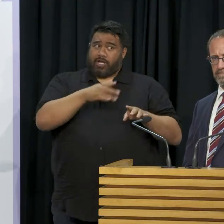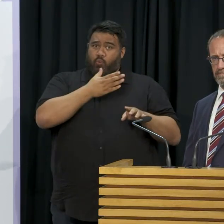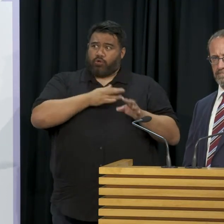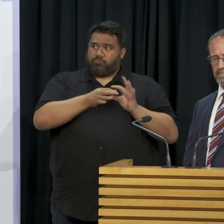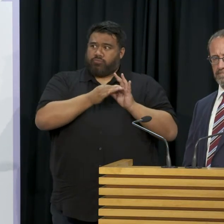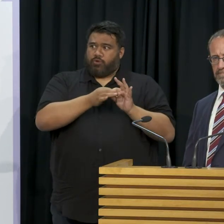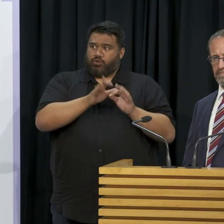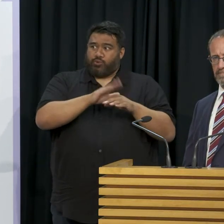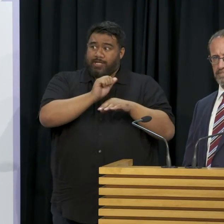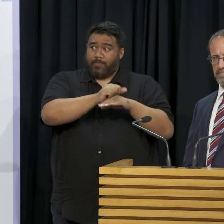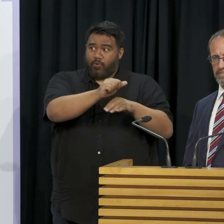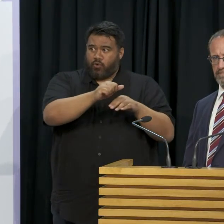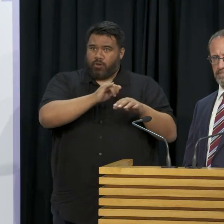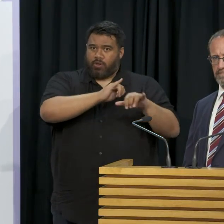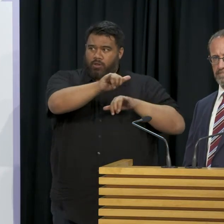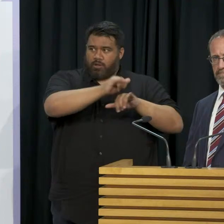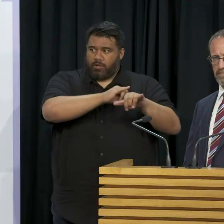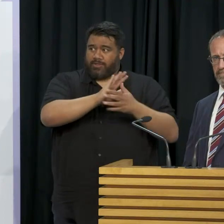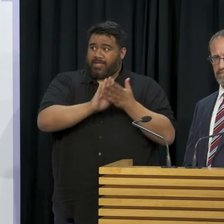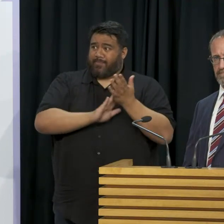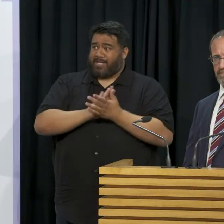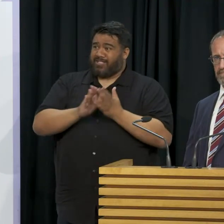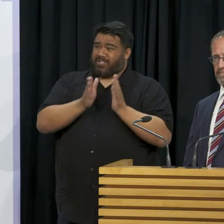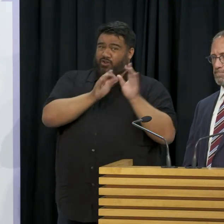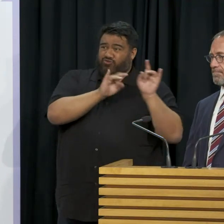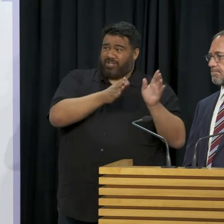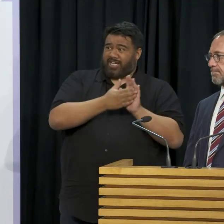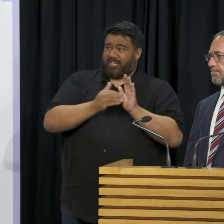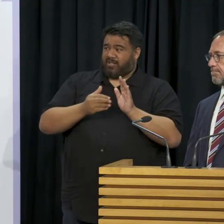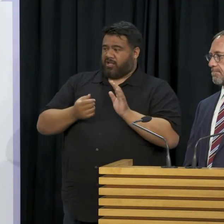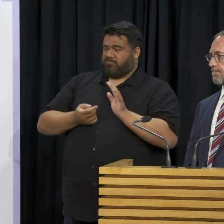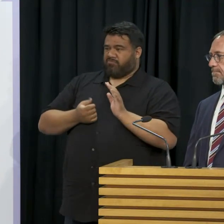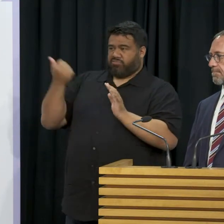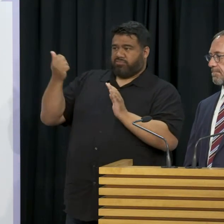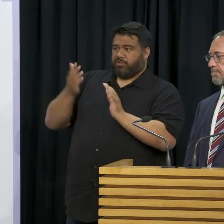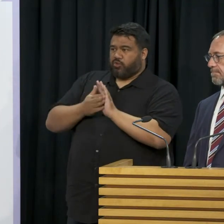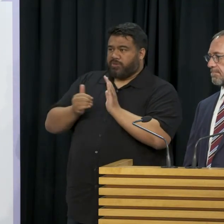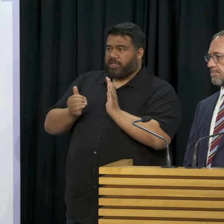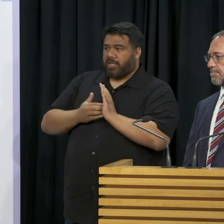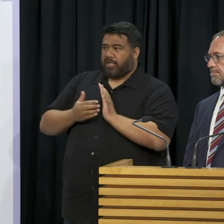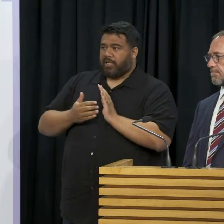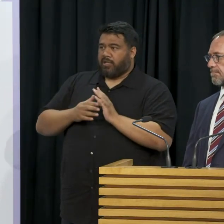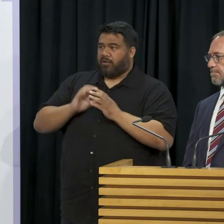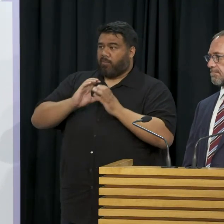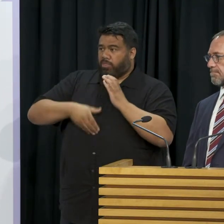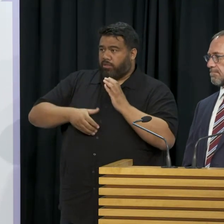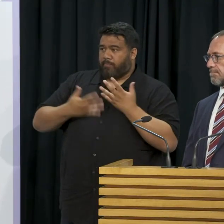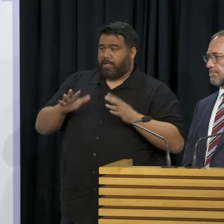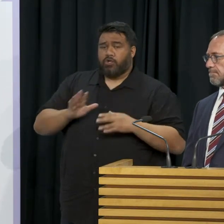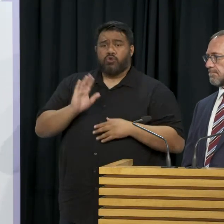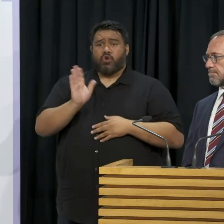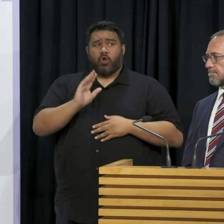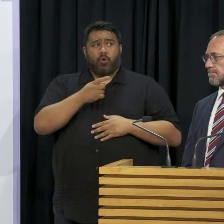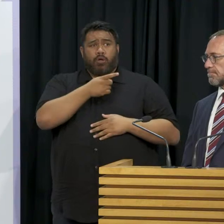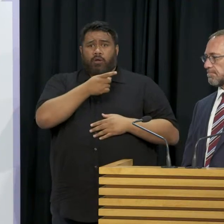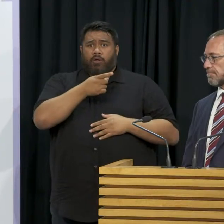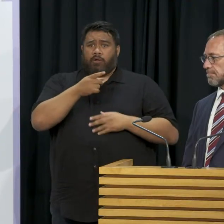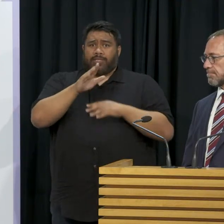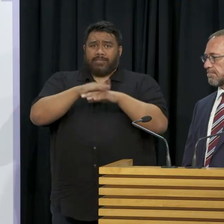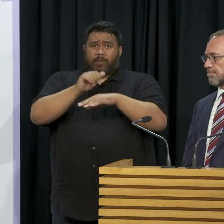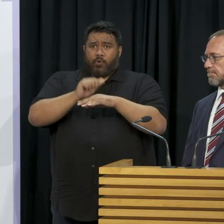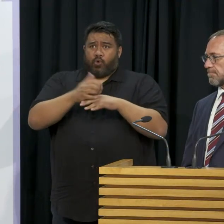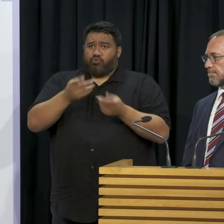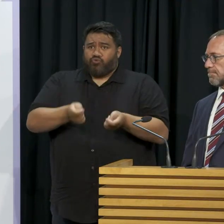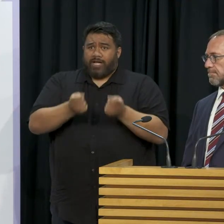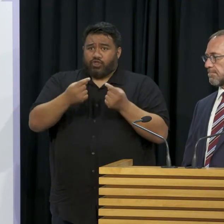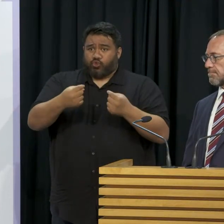suggest that negotiations have broken down between New Zealand and Australia? Not at all. In fact, the issue of Singapore's been on the table for a long time. It's been raised with us, it's been